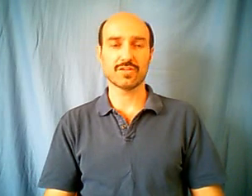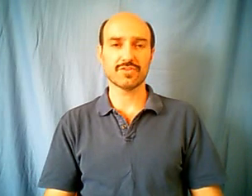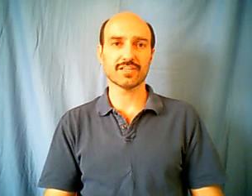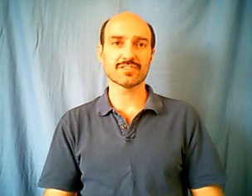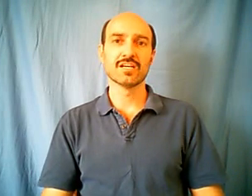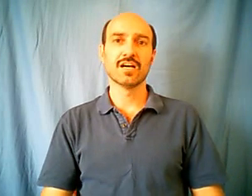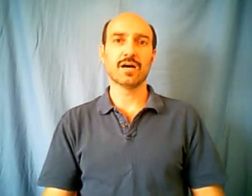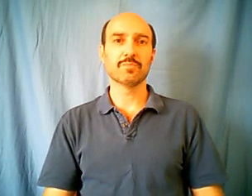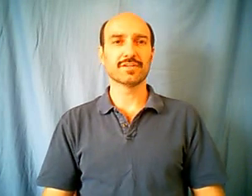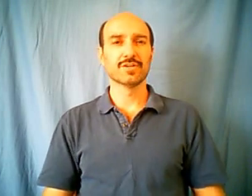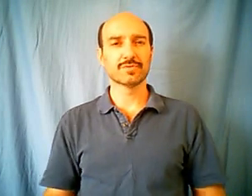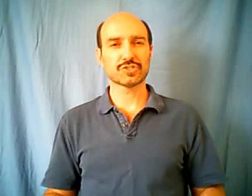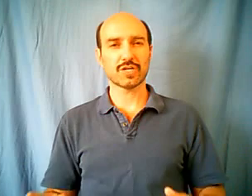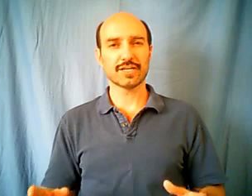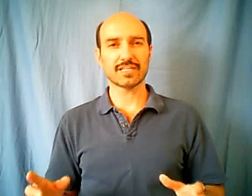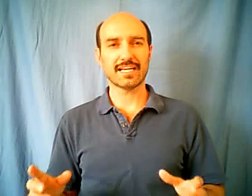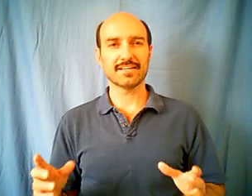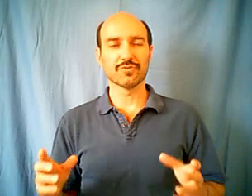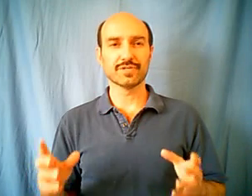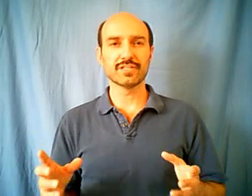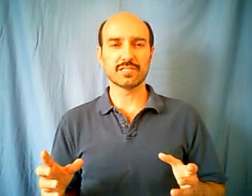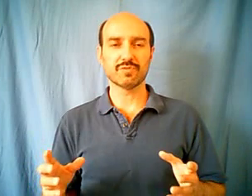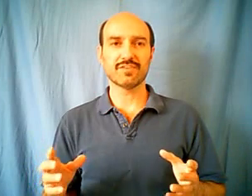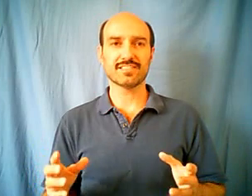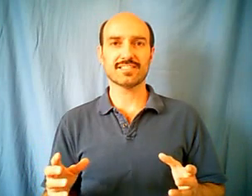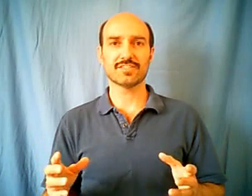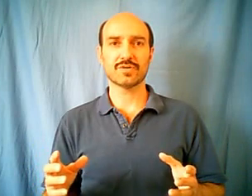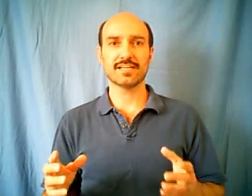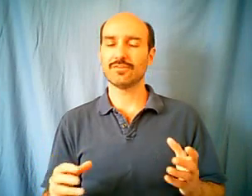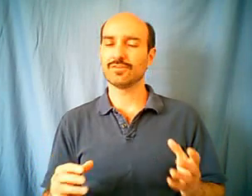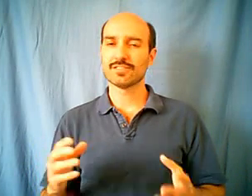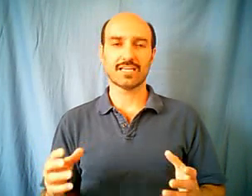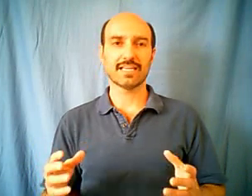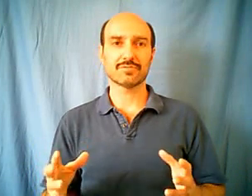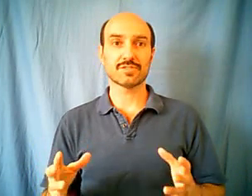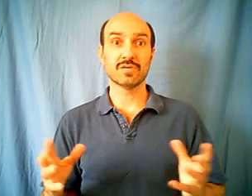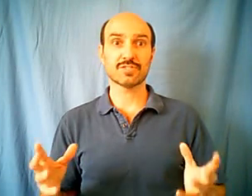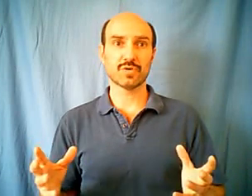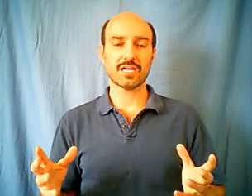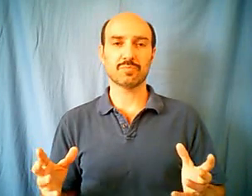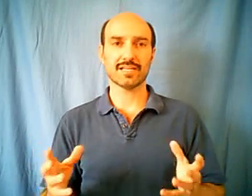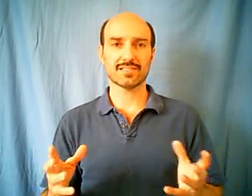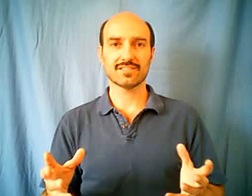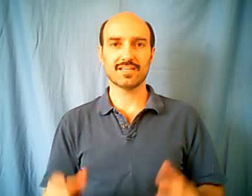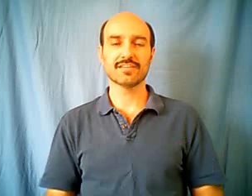other things. But we're just trying to look at it in a real simplified sense right now. Sign language is much more complex than